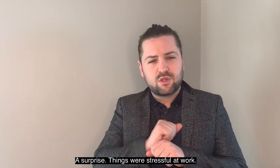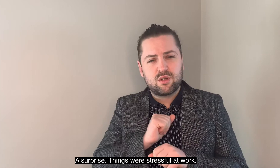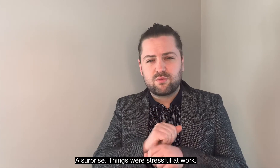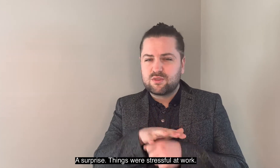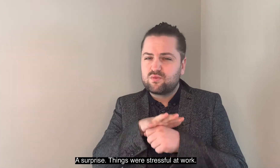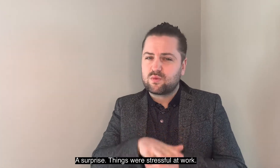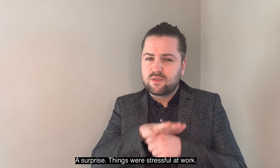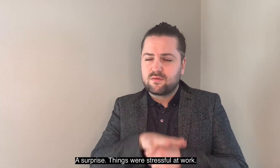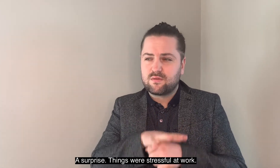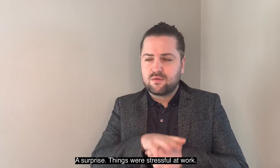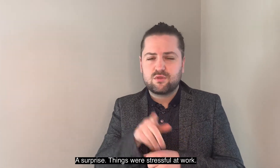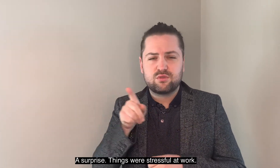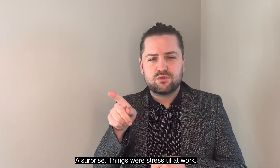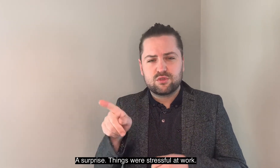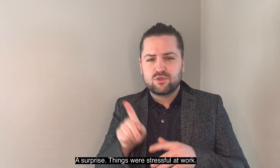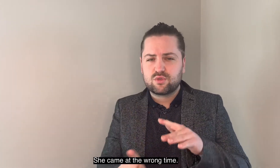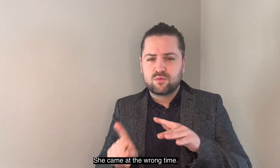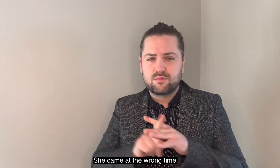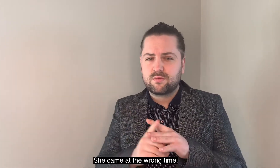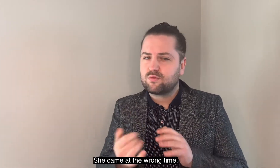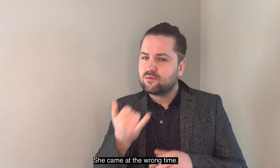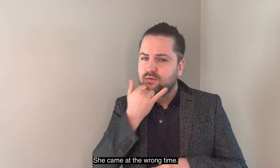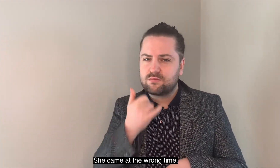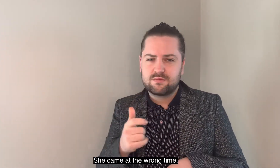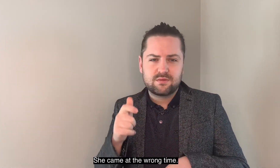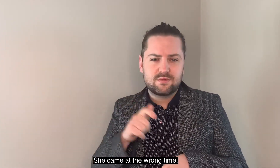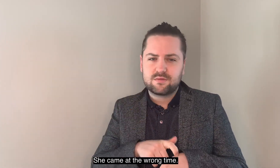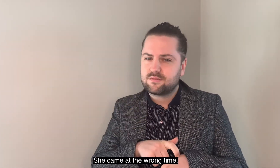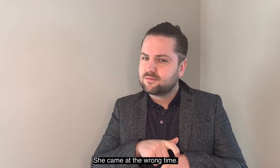Things were stressful at work. She came at the wrong time.